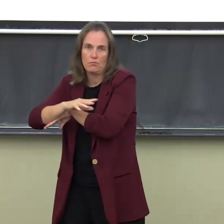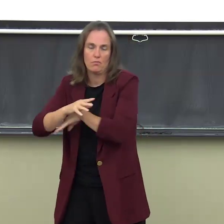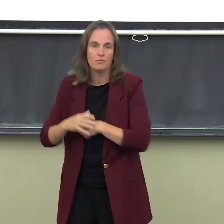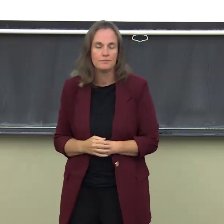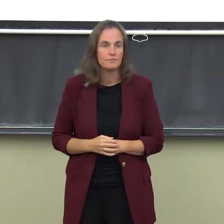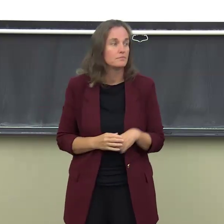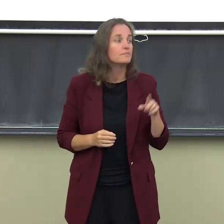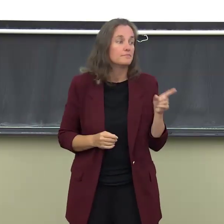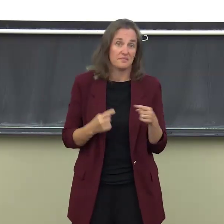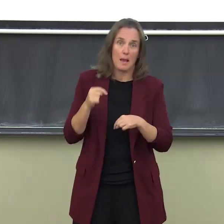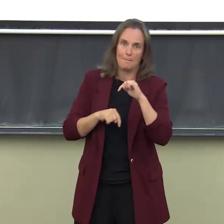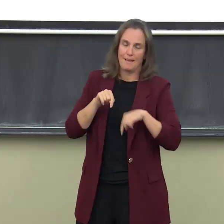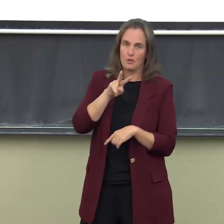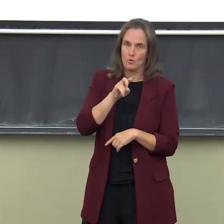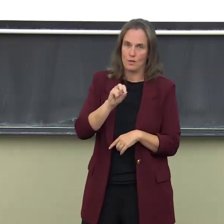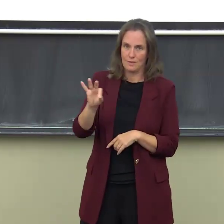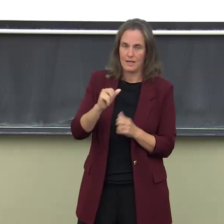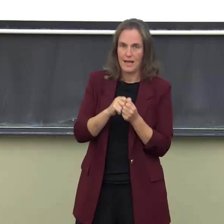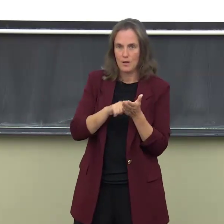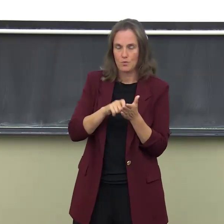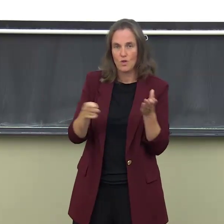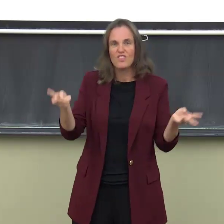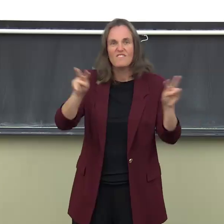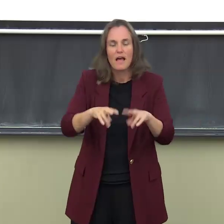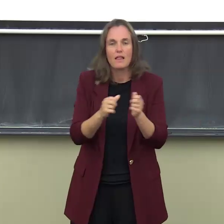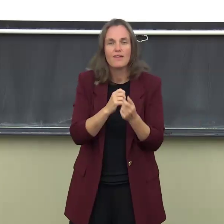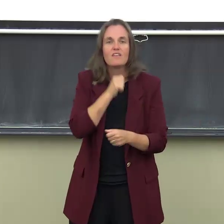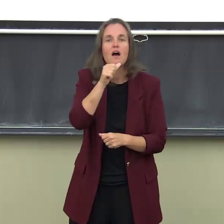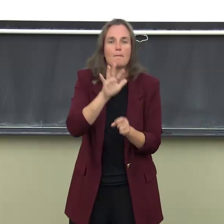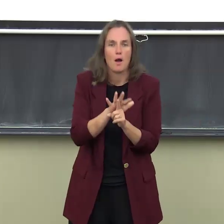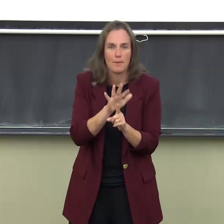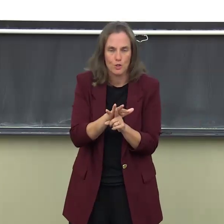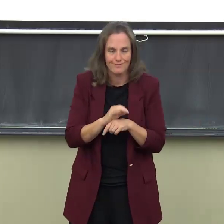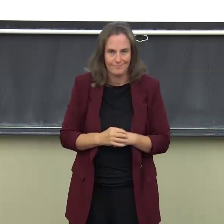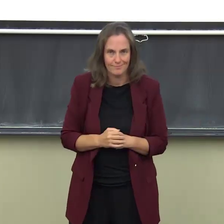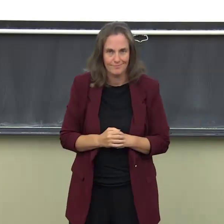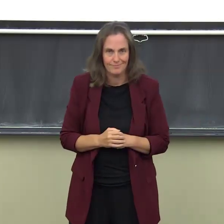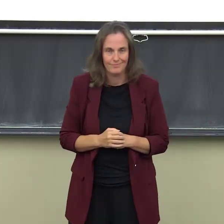Yeah, back in 2009, I wrote something called The Valley of the Unpopular, because of course